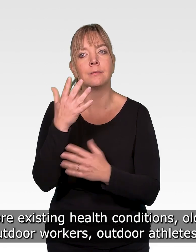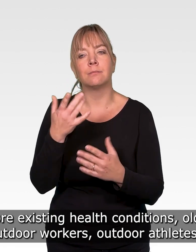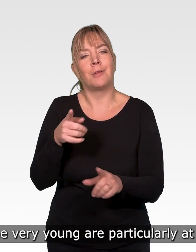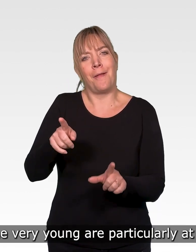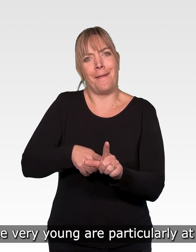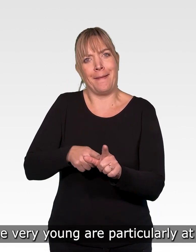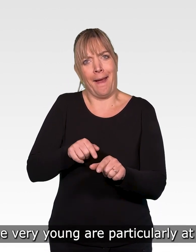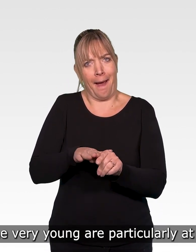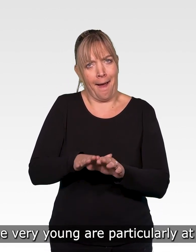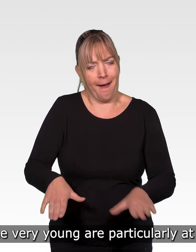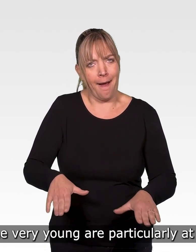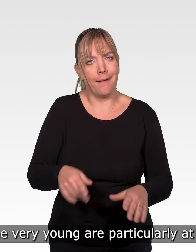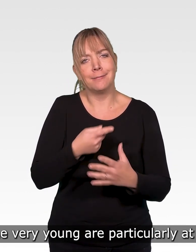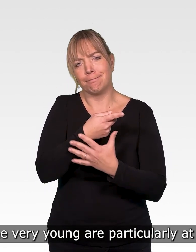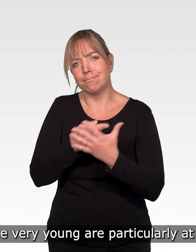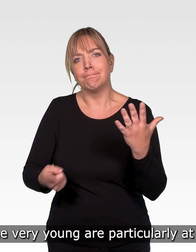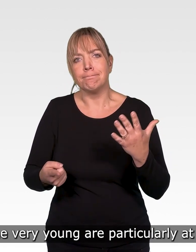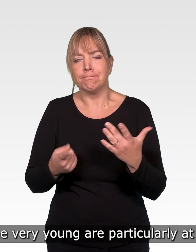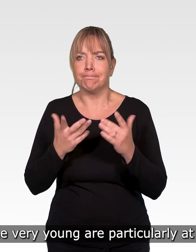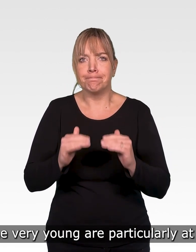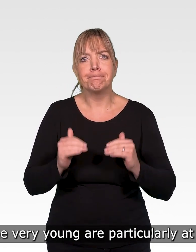and the very young are particularly at risk.